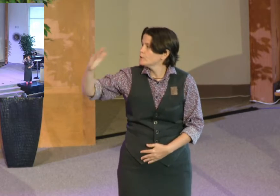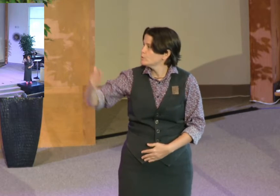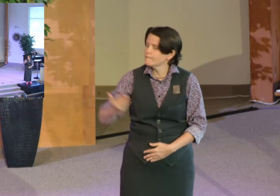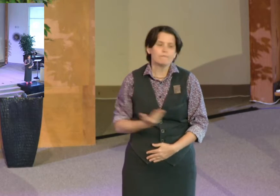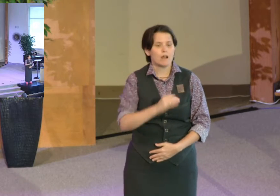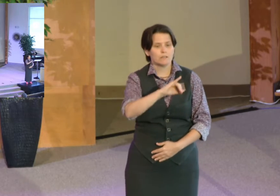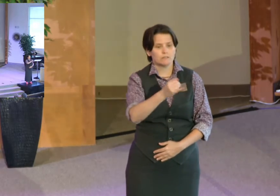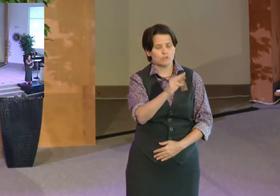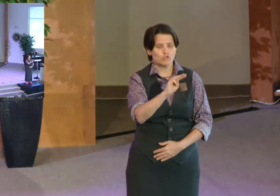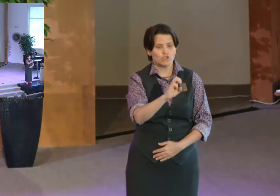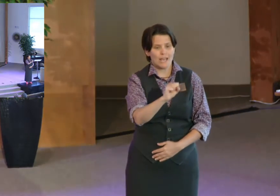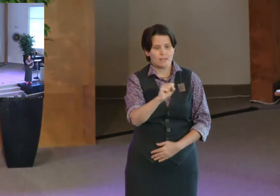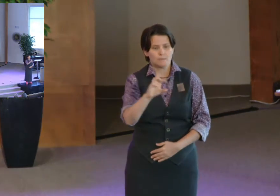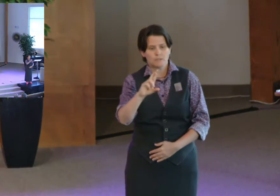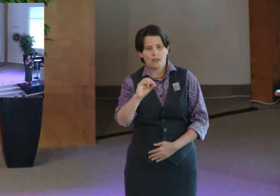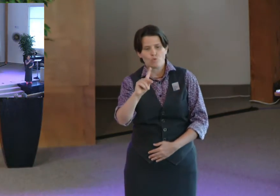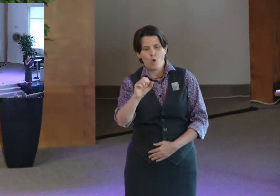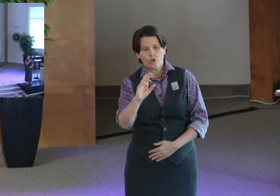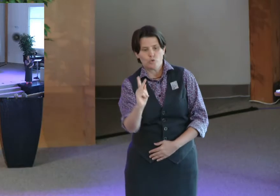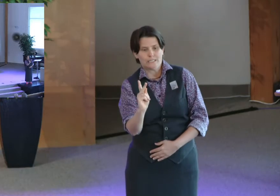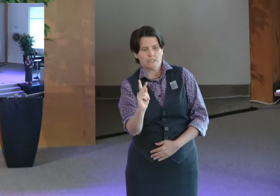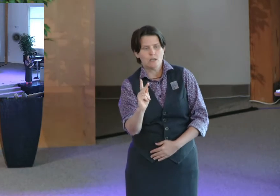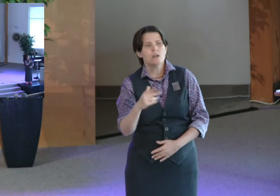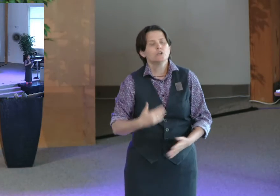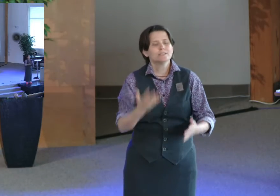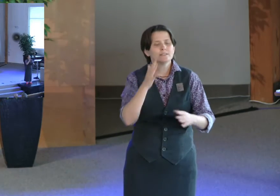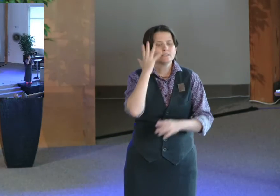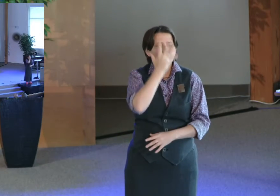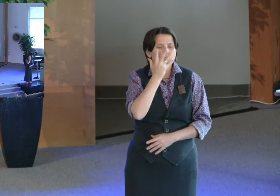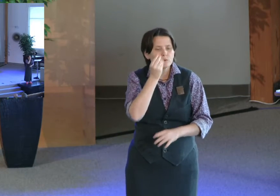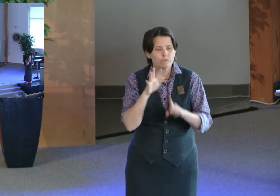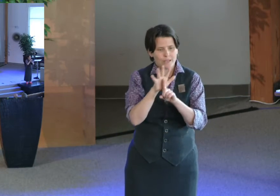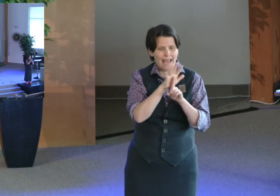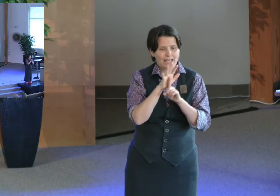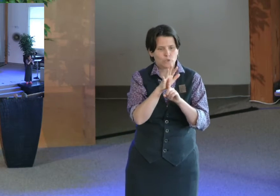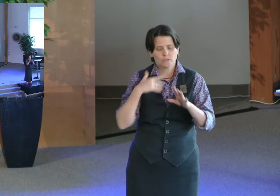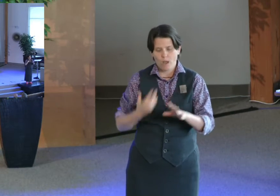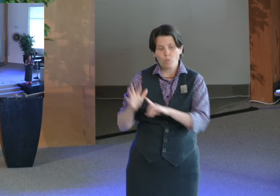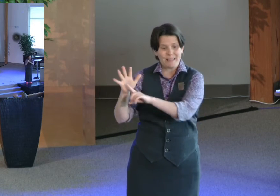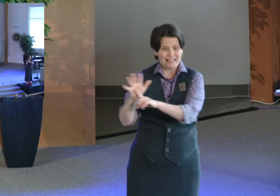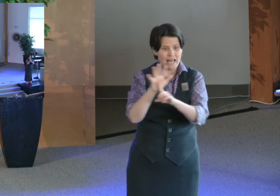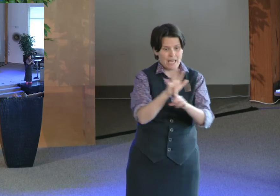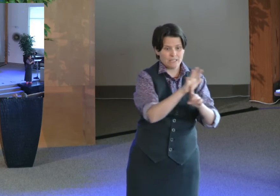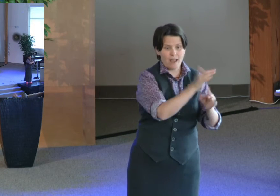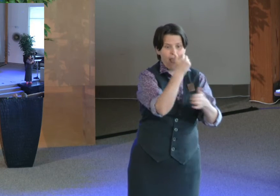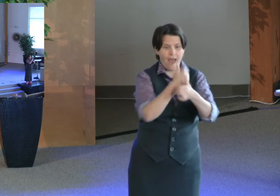week in June to represent our brothers and sisters in